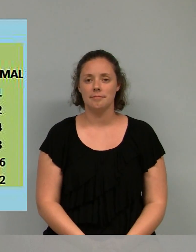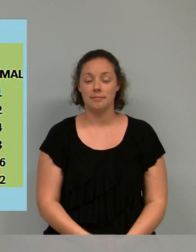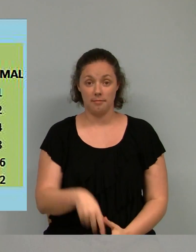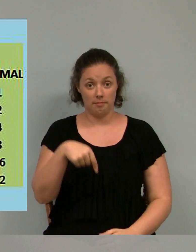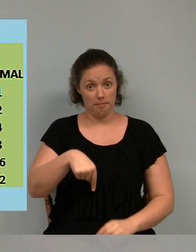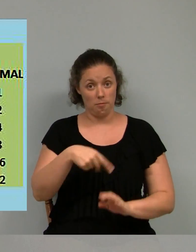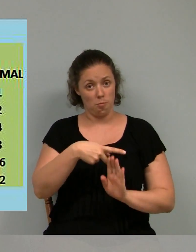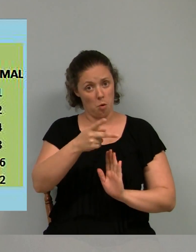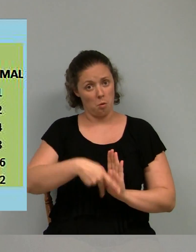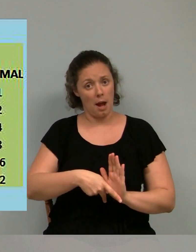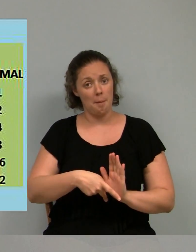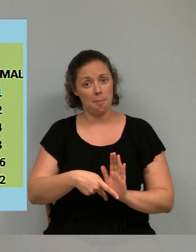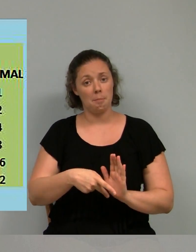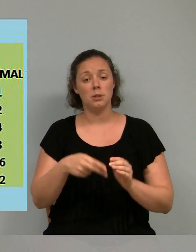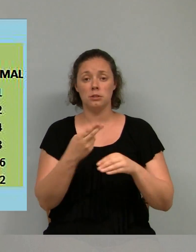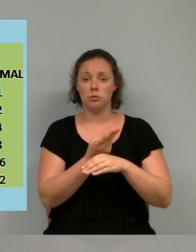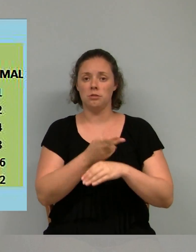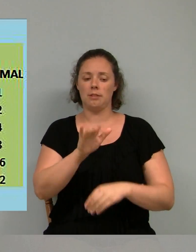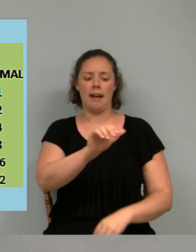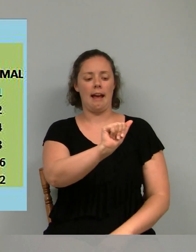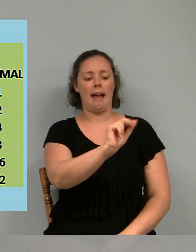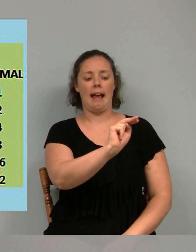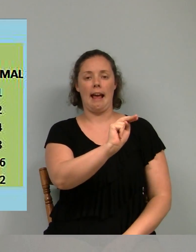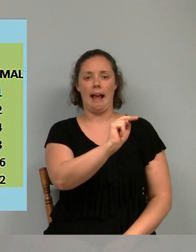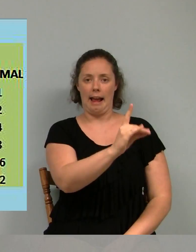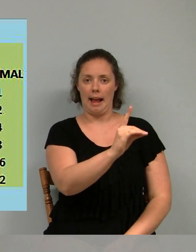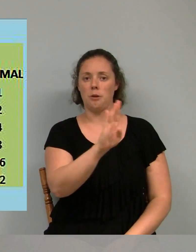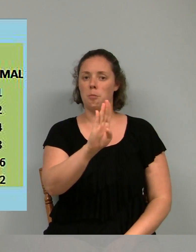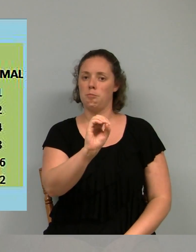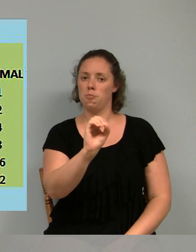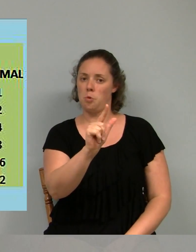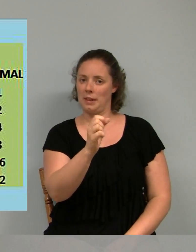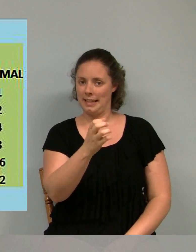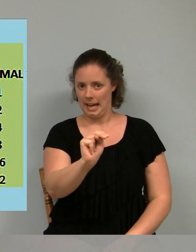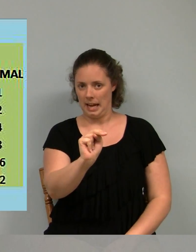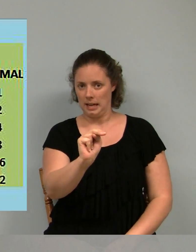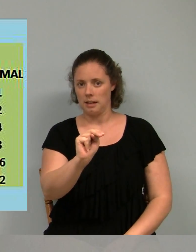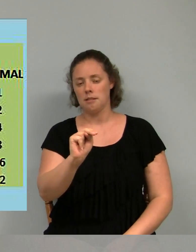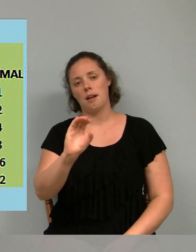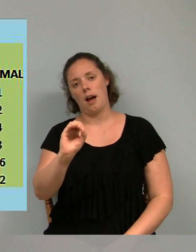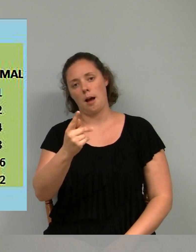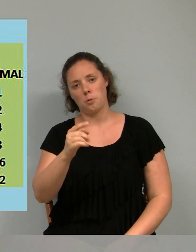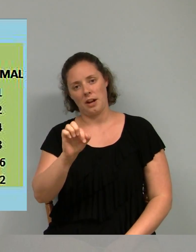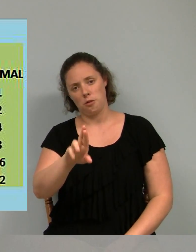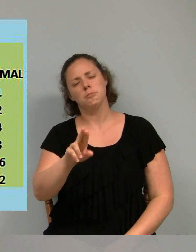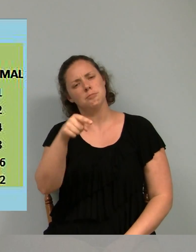This program uses the AND Boolean operator, ampersand.